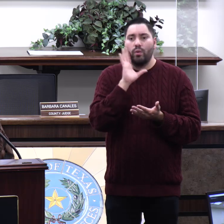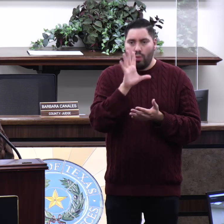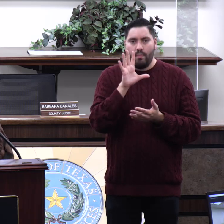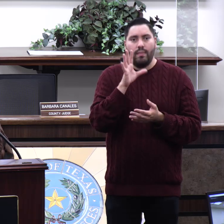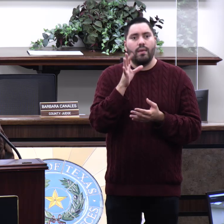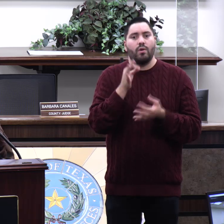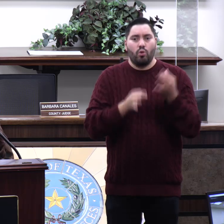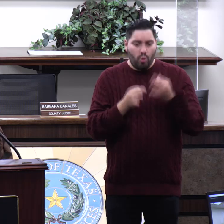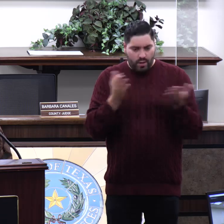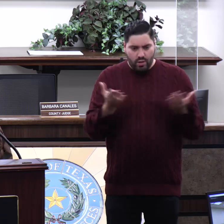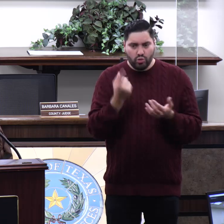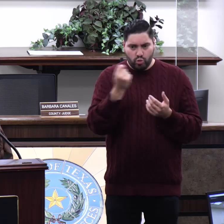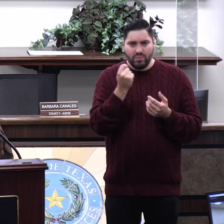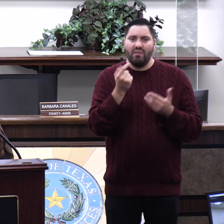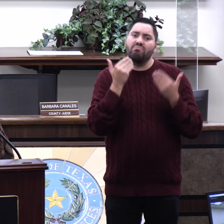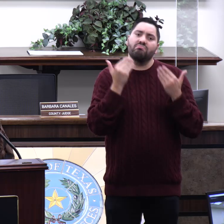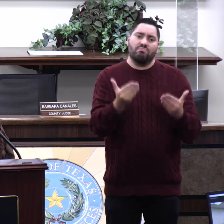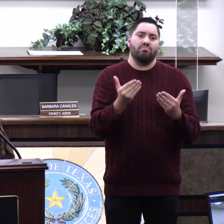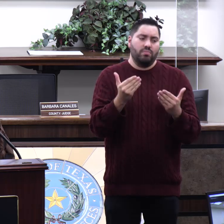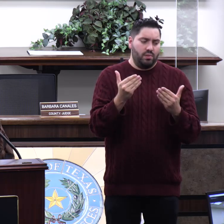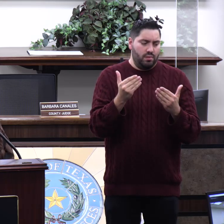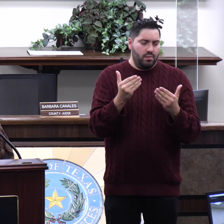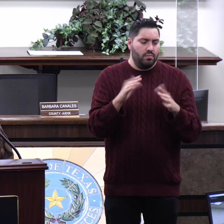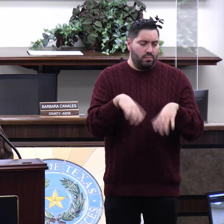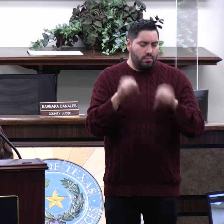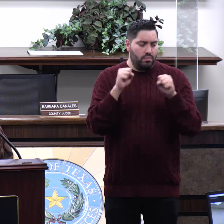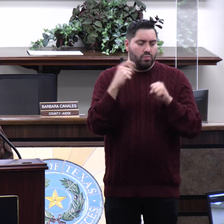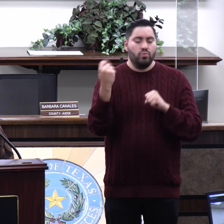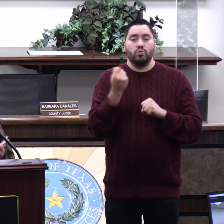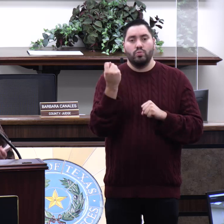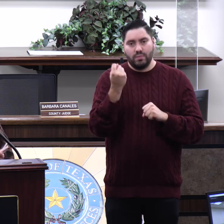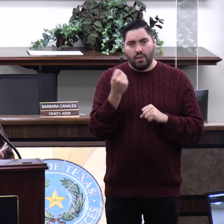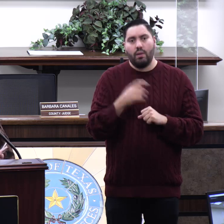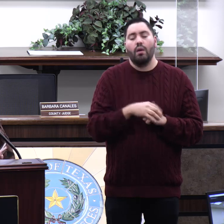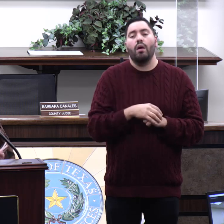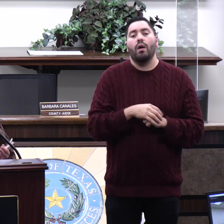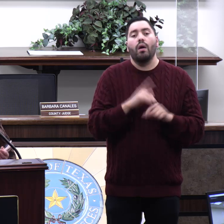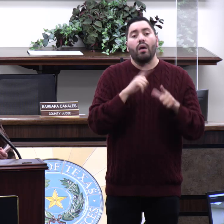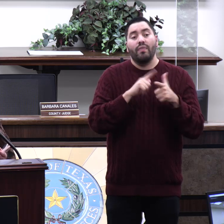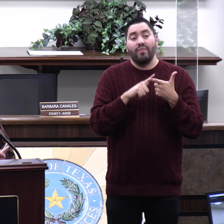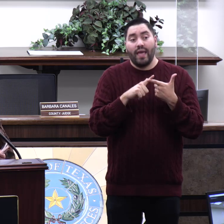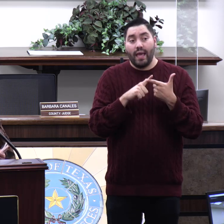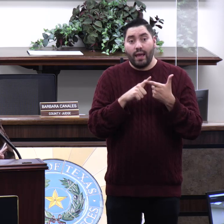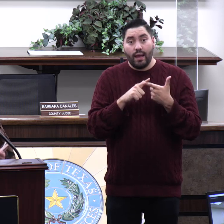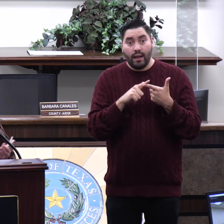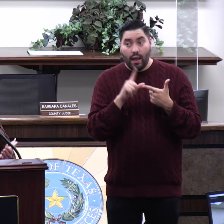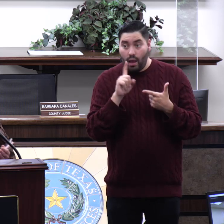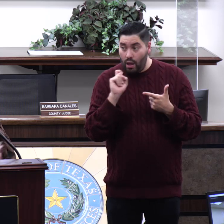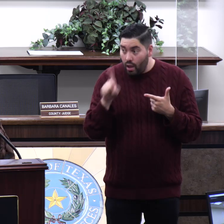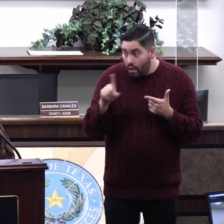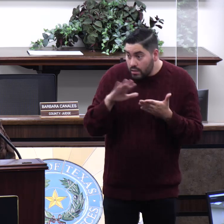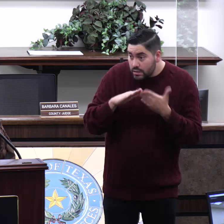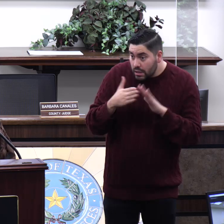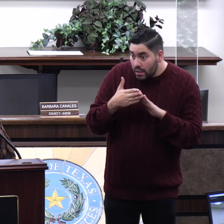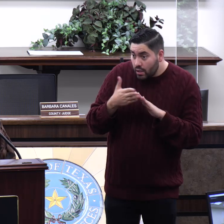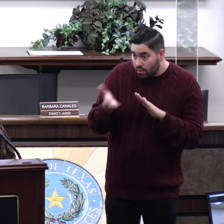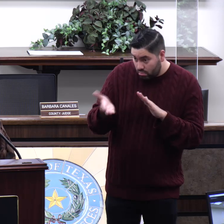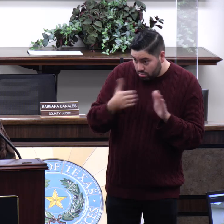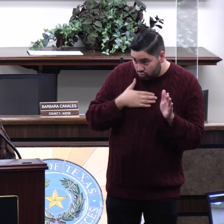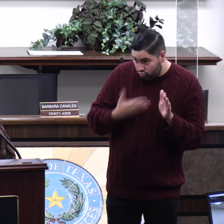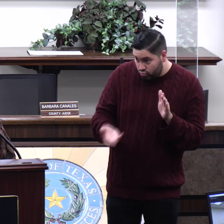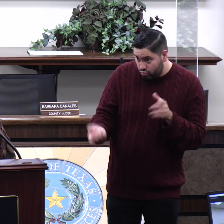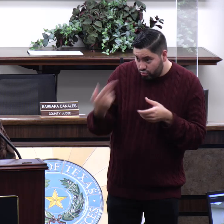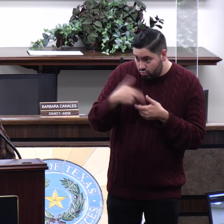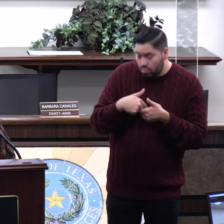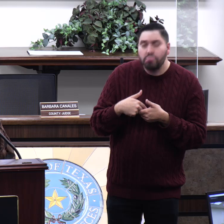on Tuesday. Let's go ahead and do it on Tuesday. And then I extended the invitation to the city, and they graciously accept to